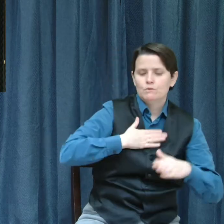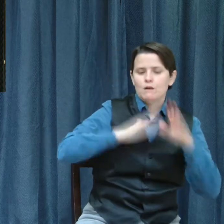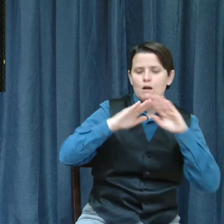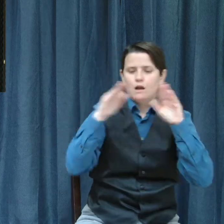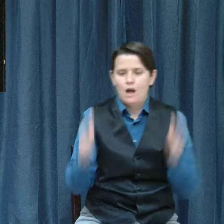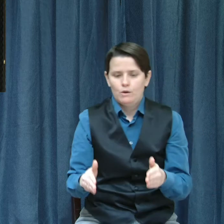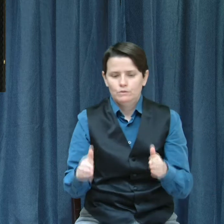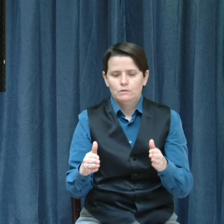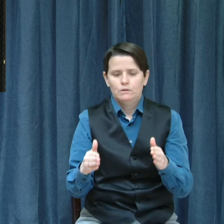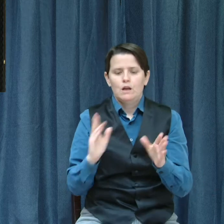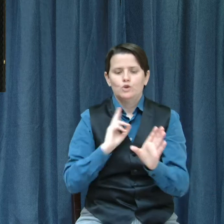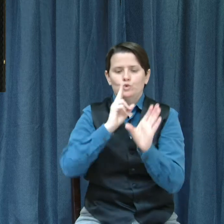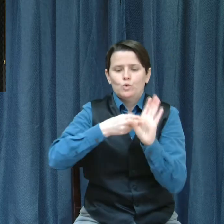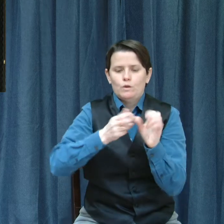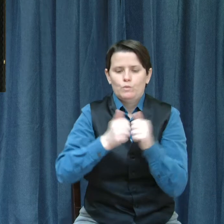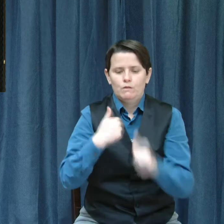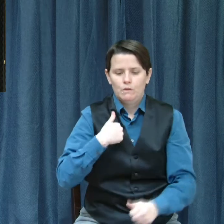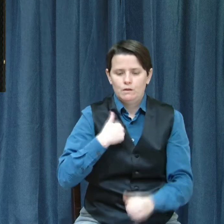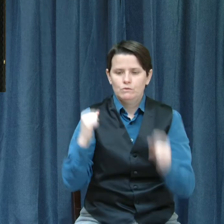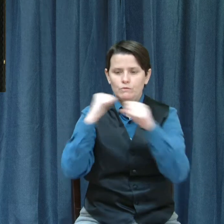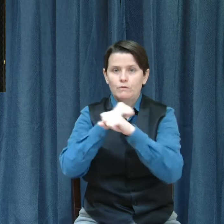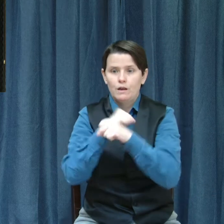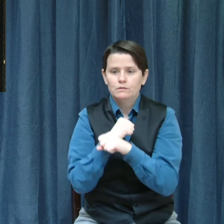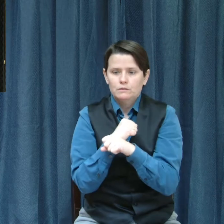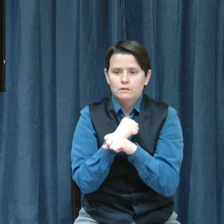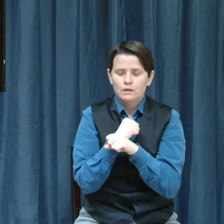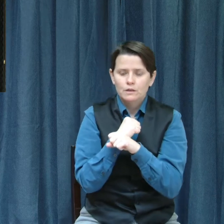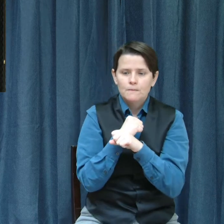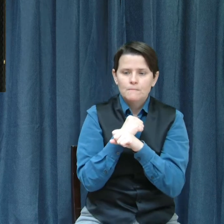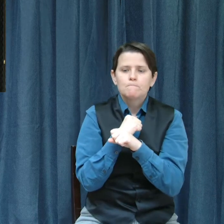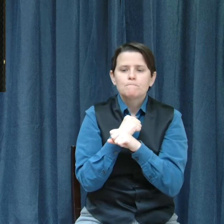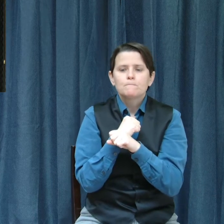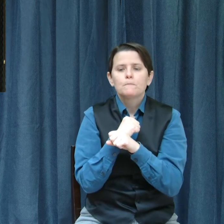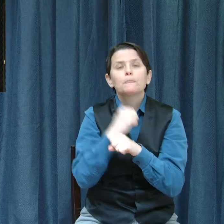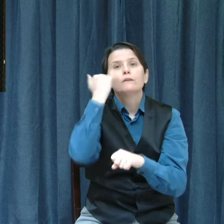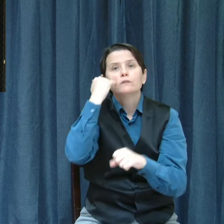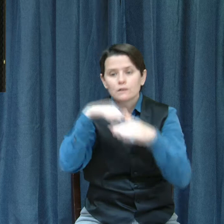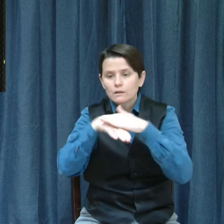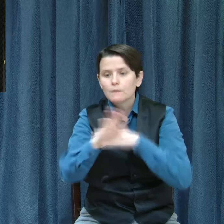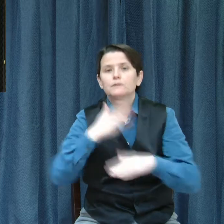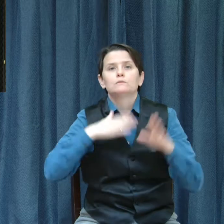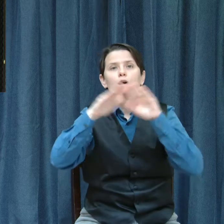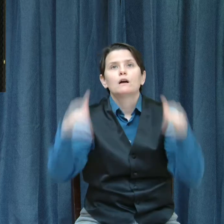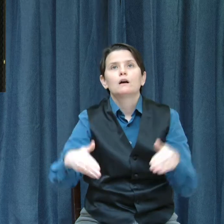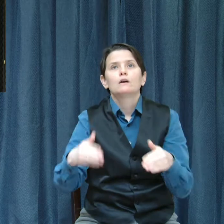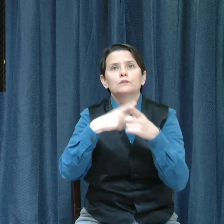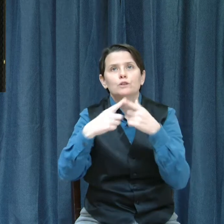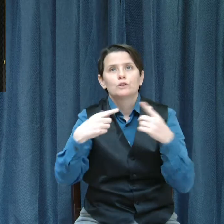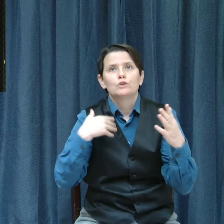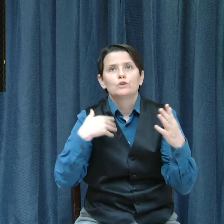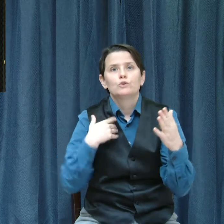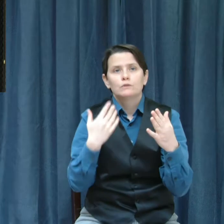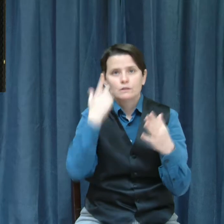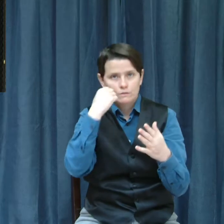with me to fight this fight, I'm paraphrasing, obviously. If you're all going to come into my house, then you need to show up and realize that you're a guest in my house.